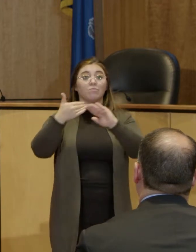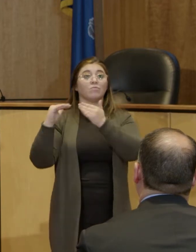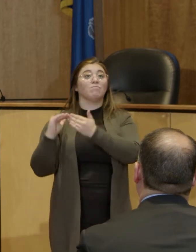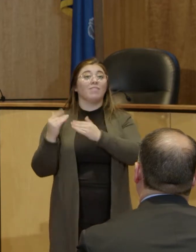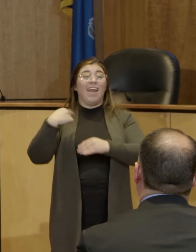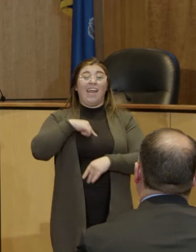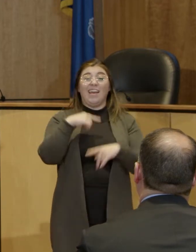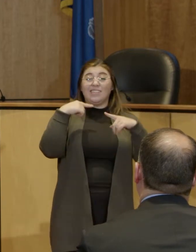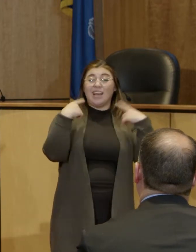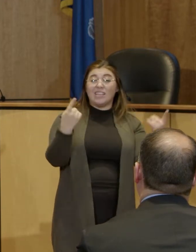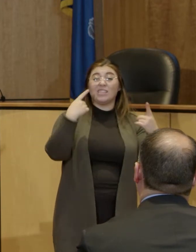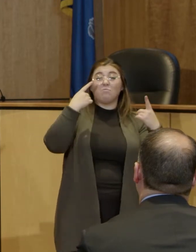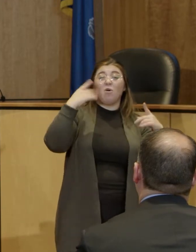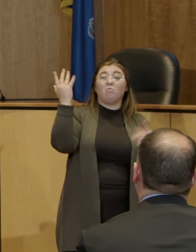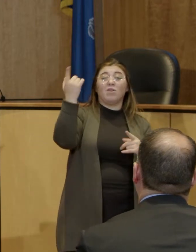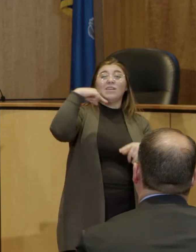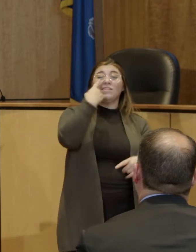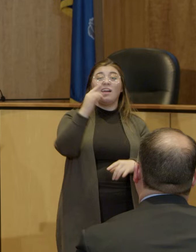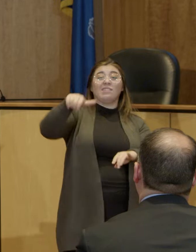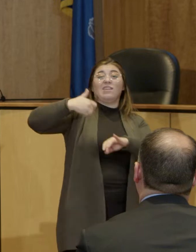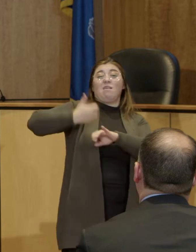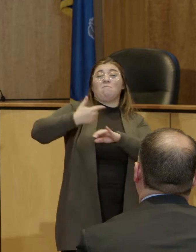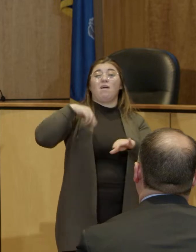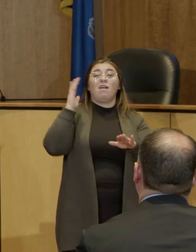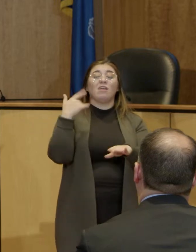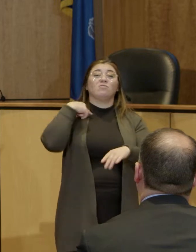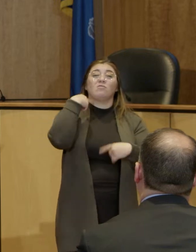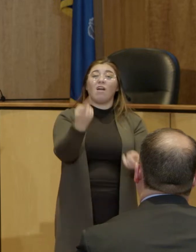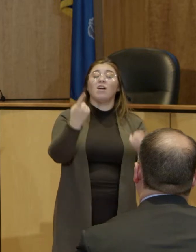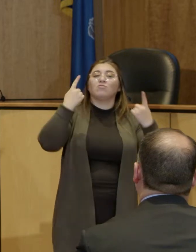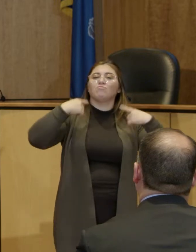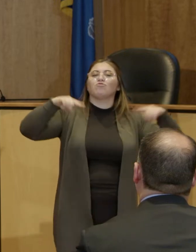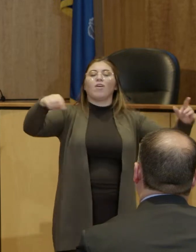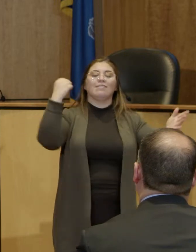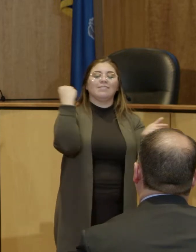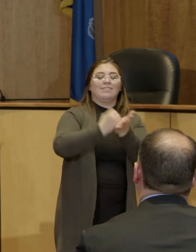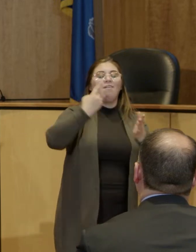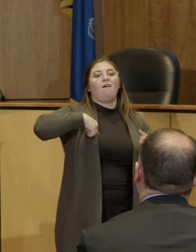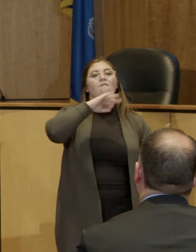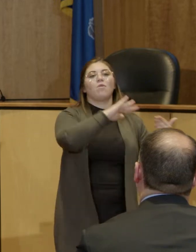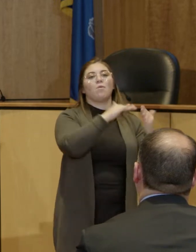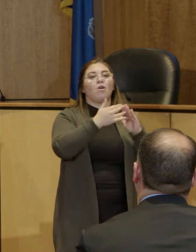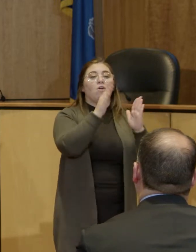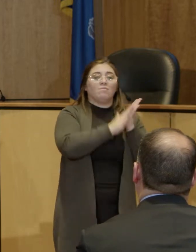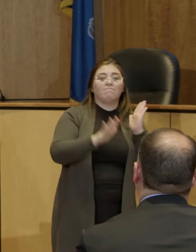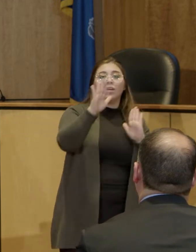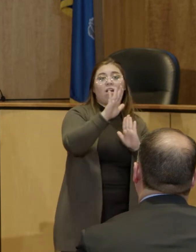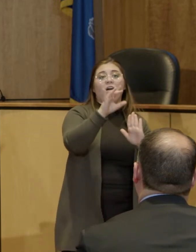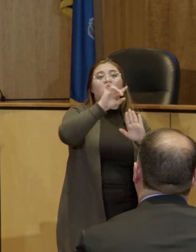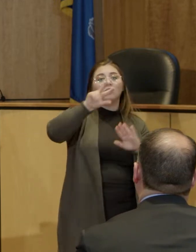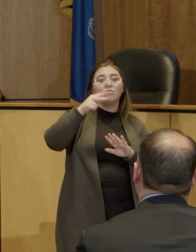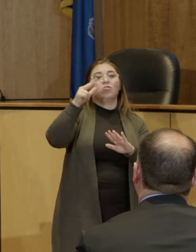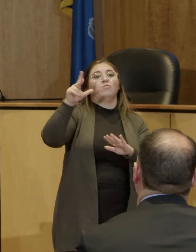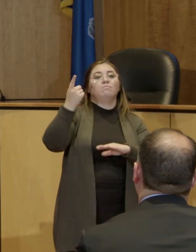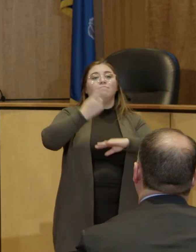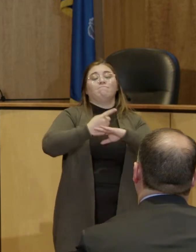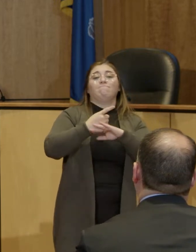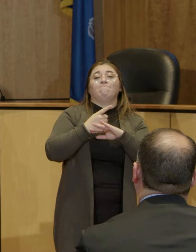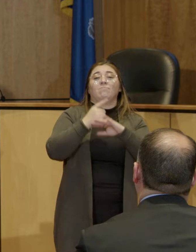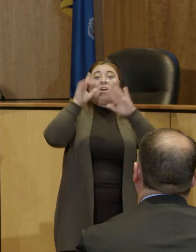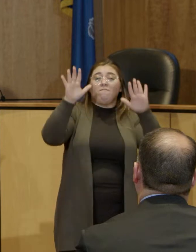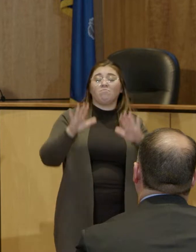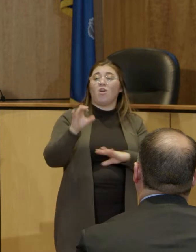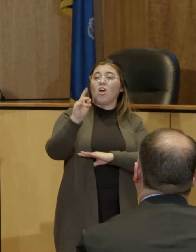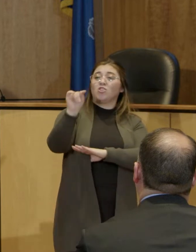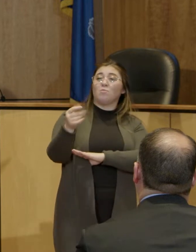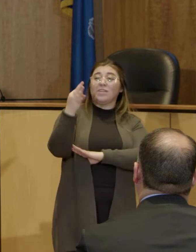In testimony whereof I have hereunto set my hand and caused to be affixed the great seal of the Borough of State College this 3rd day of October